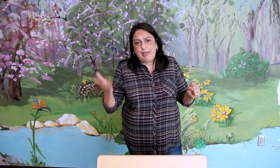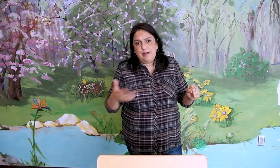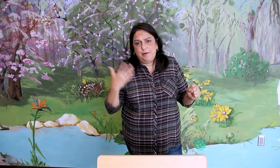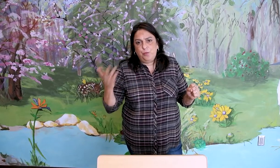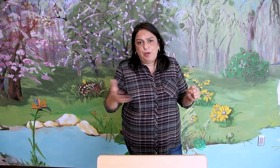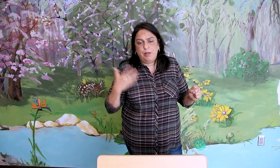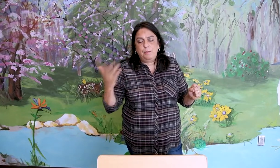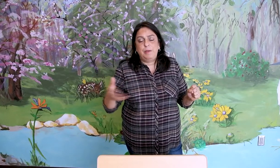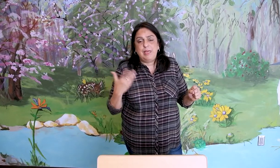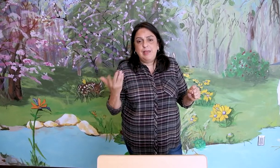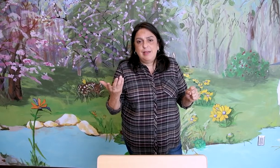happier we'll be.